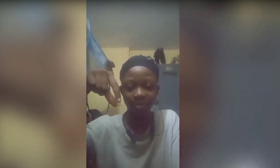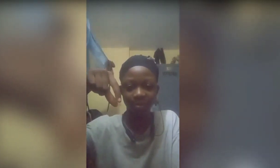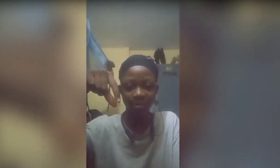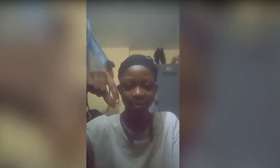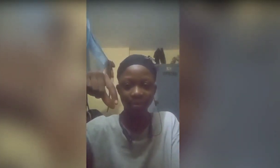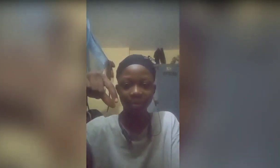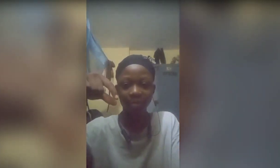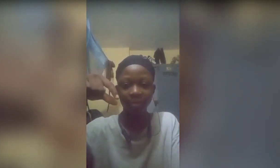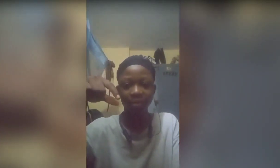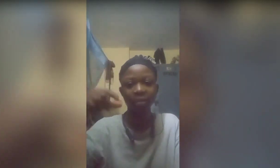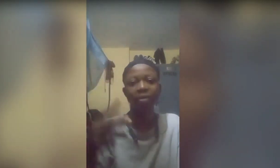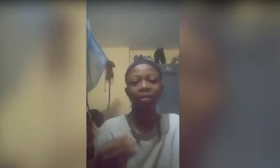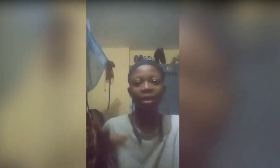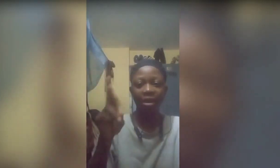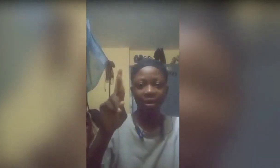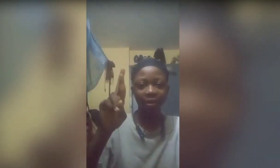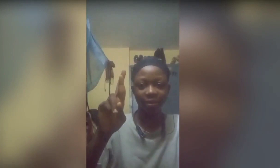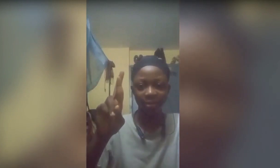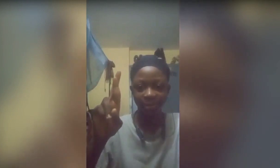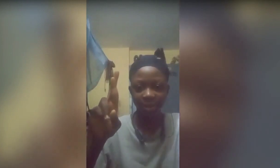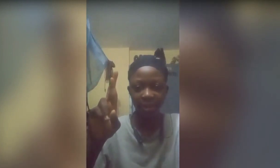R, S,